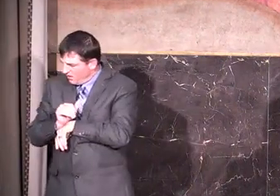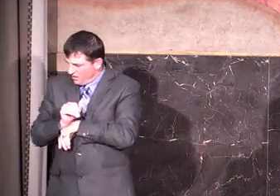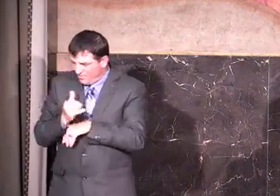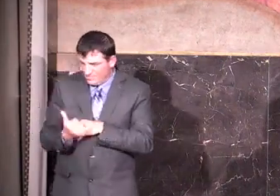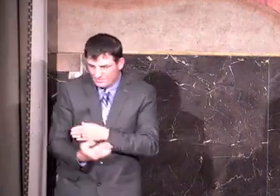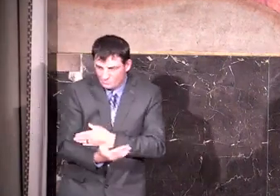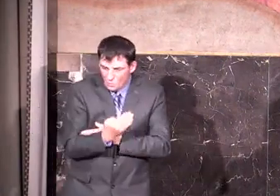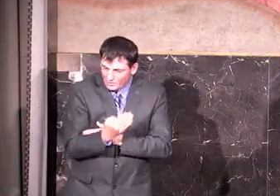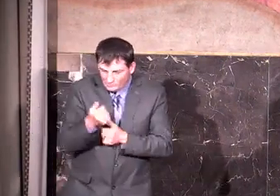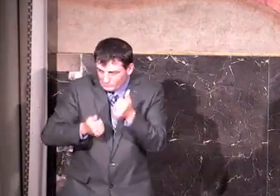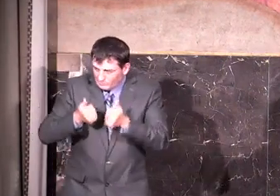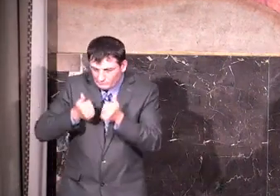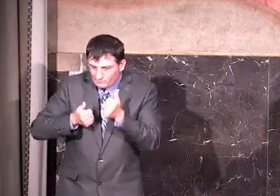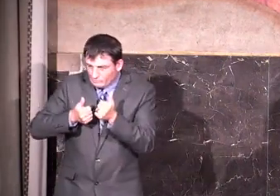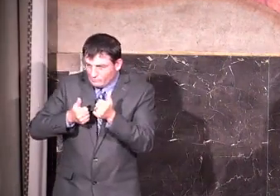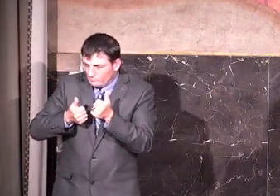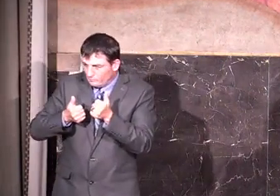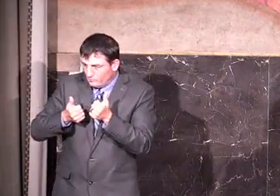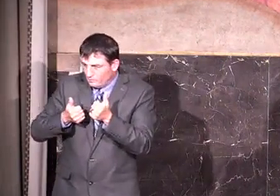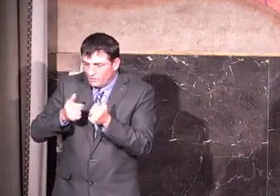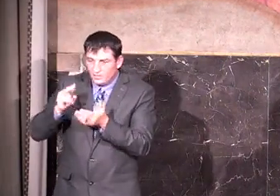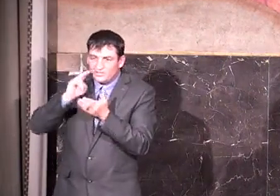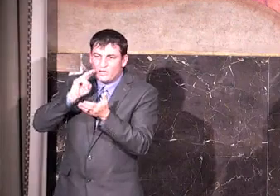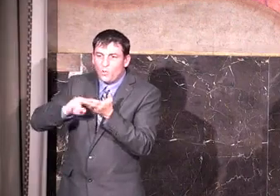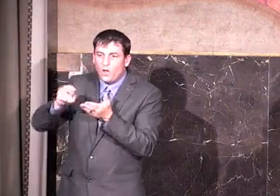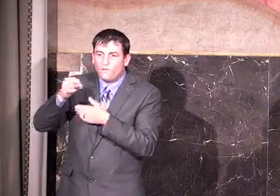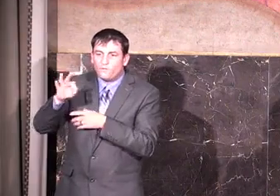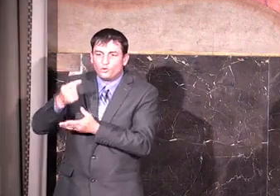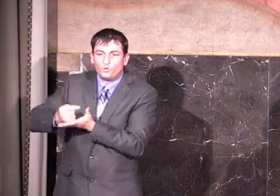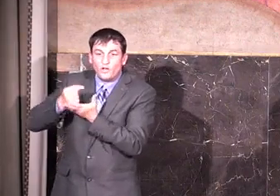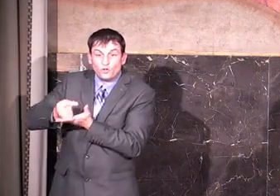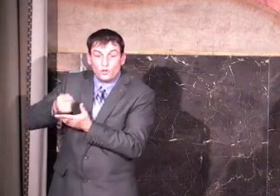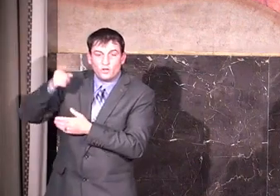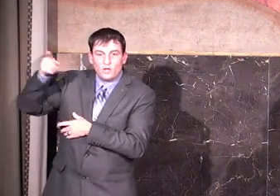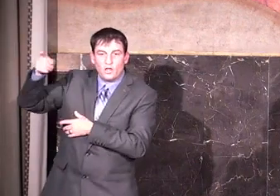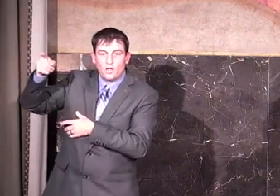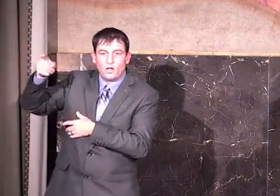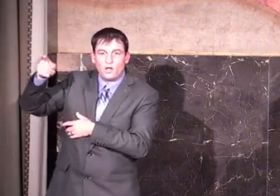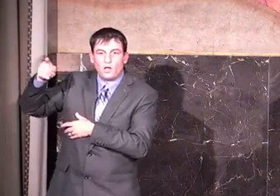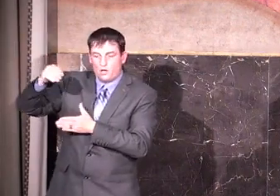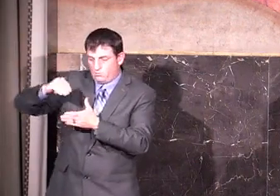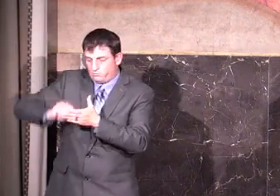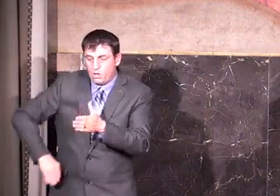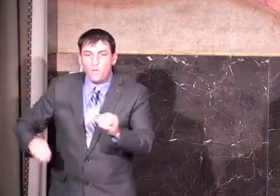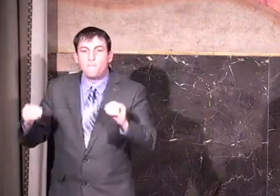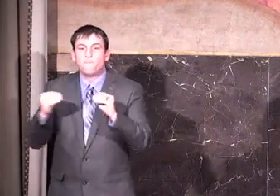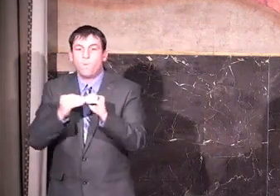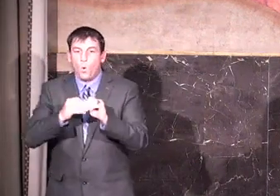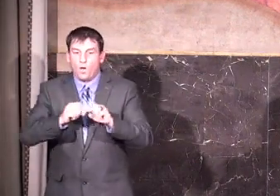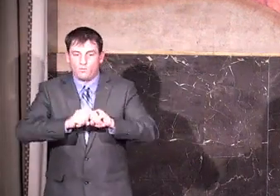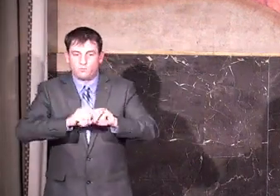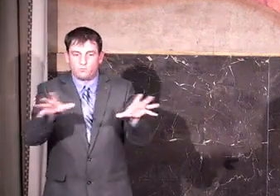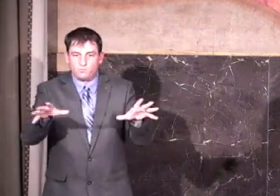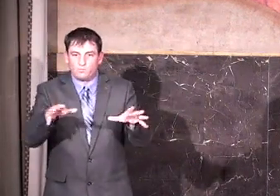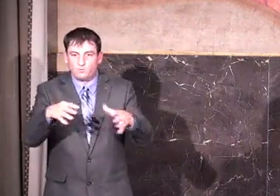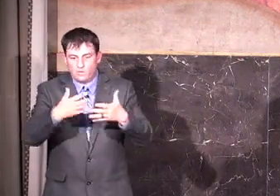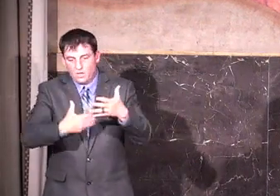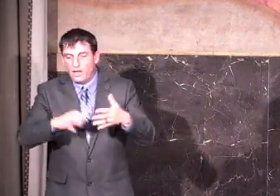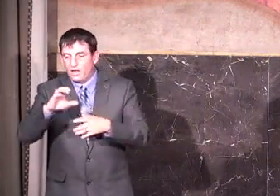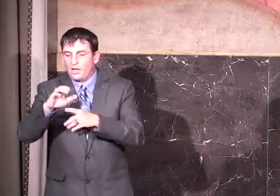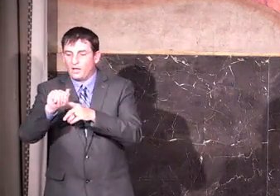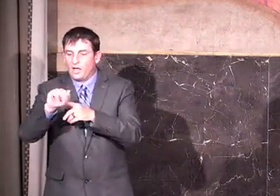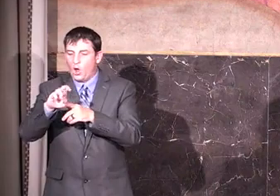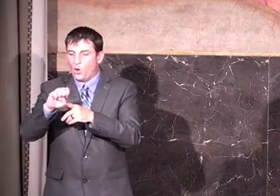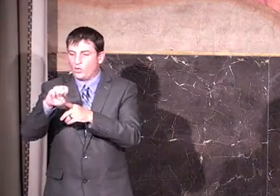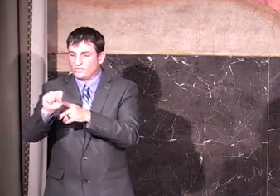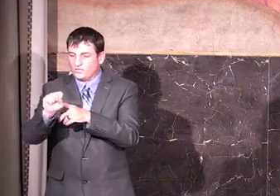think the Secretary of the Treasury put out more guidance on the CARES Act and how it can be used and increase